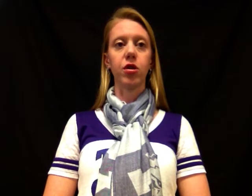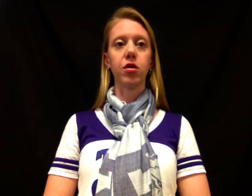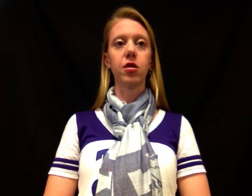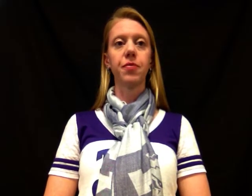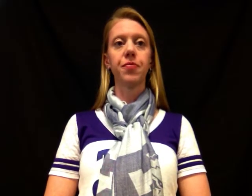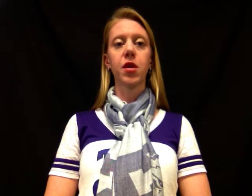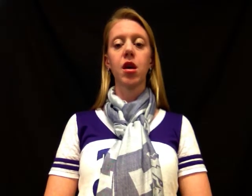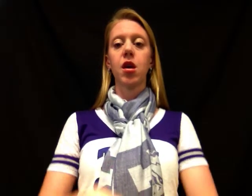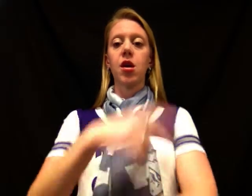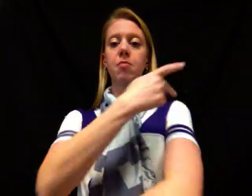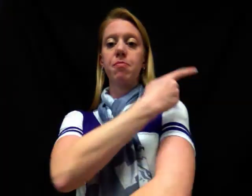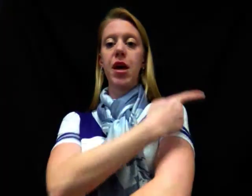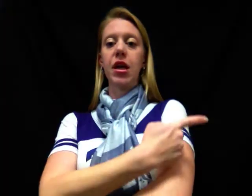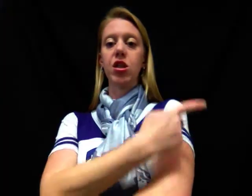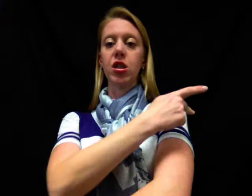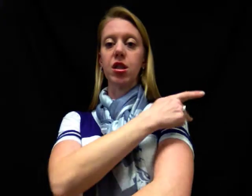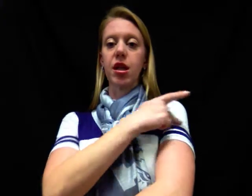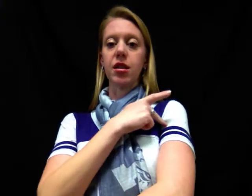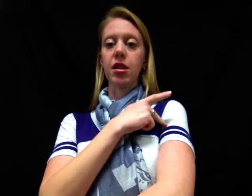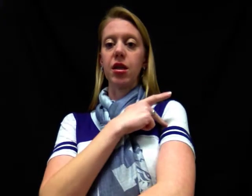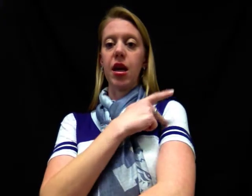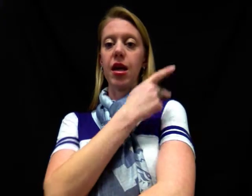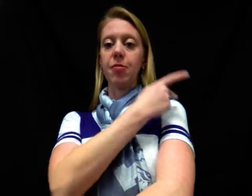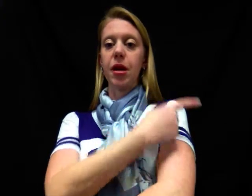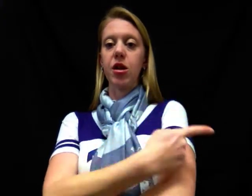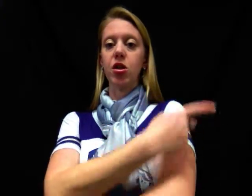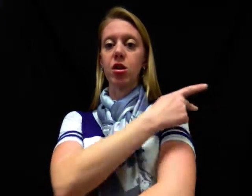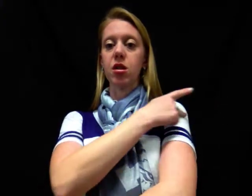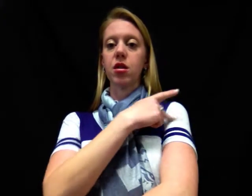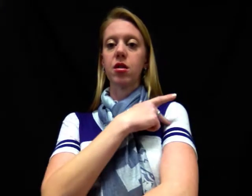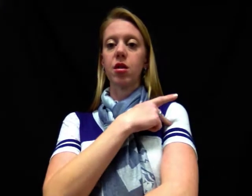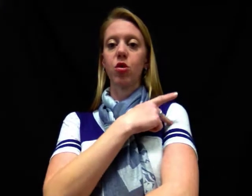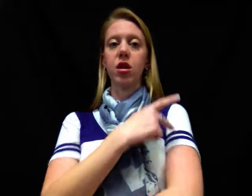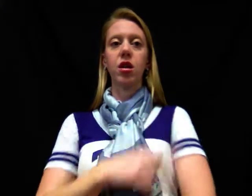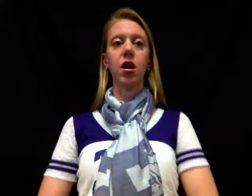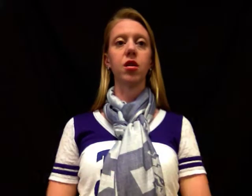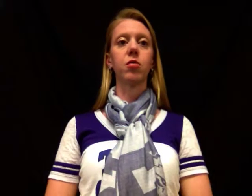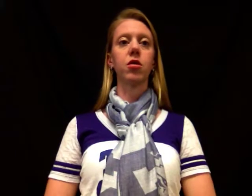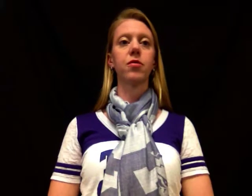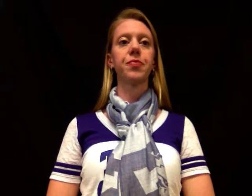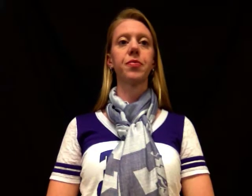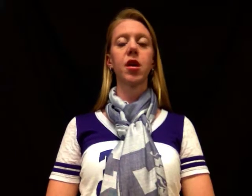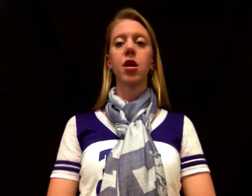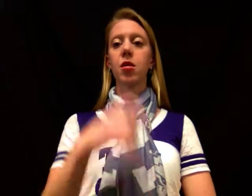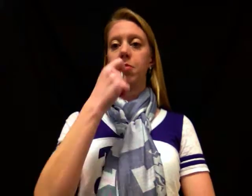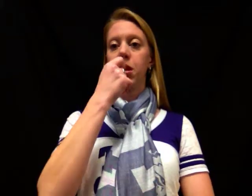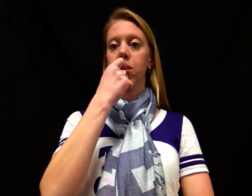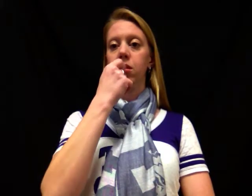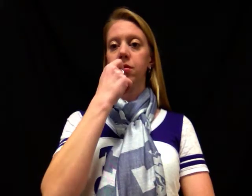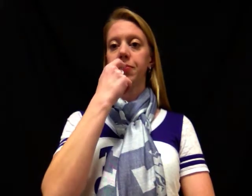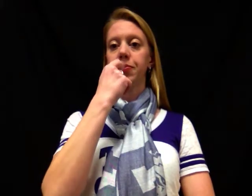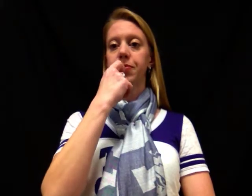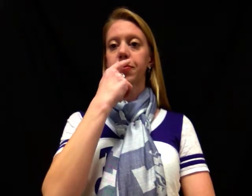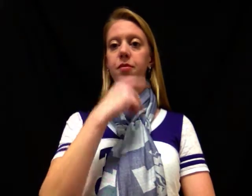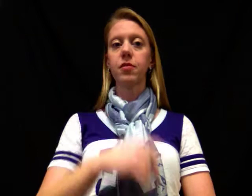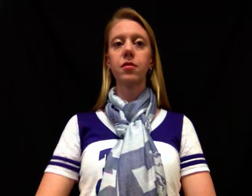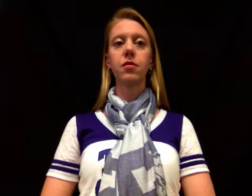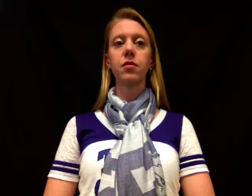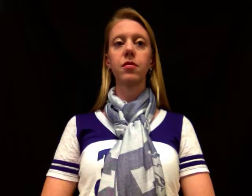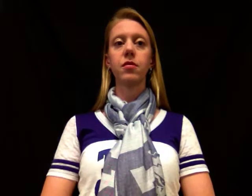operations. Patient, as in a patient, someone in the hospital. Pill,